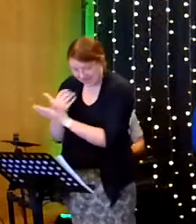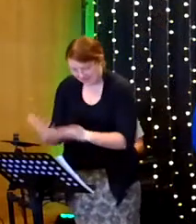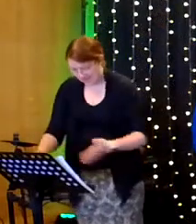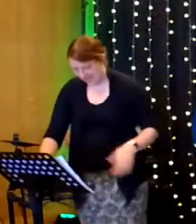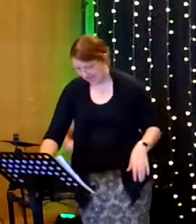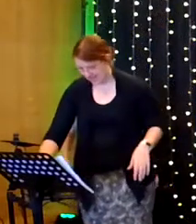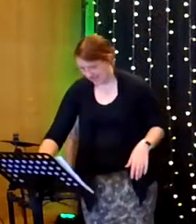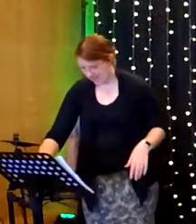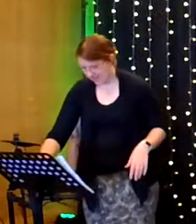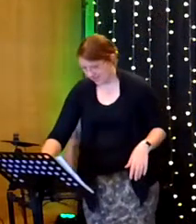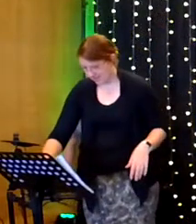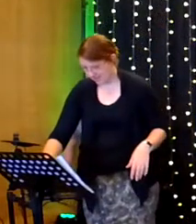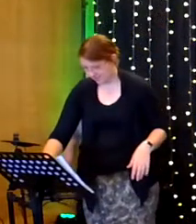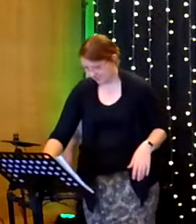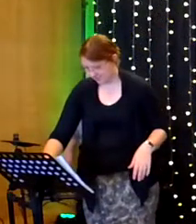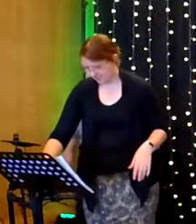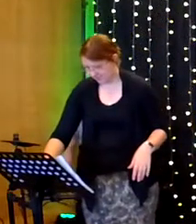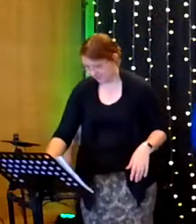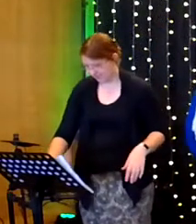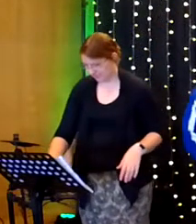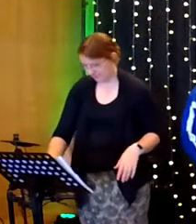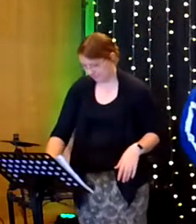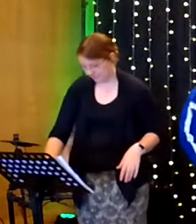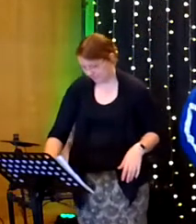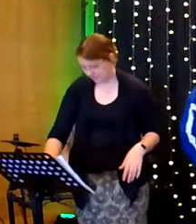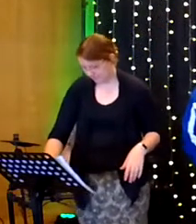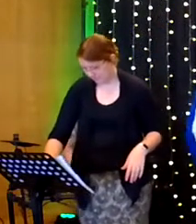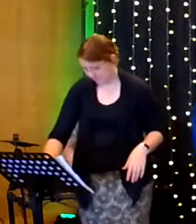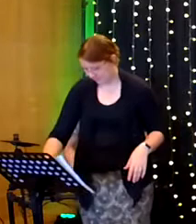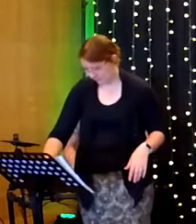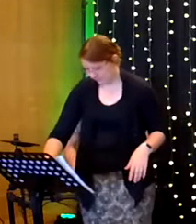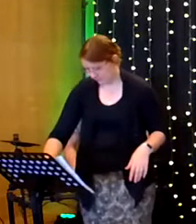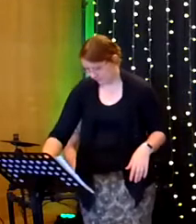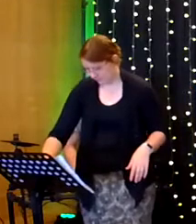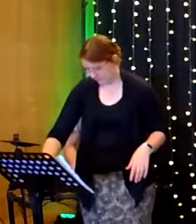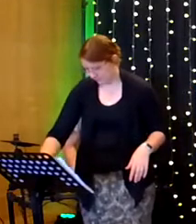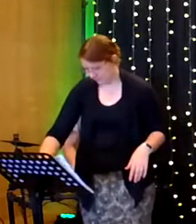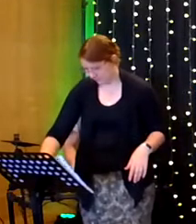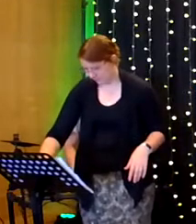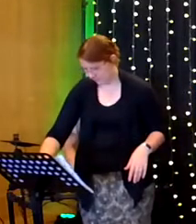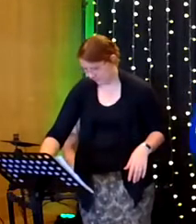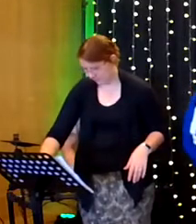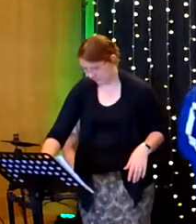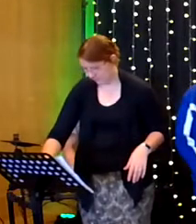So it's great. All right, that's enough of the announcements. The women's, they meet every week at